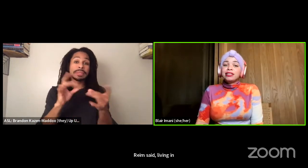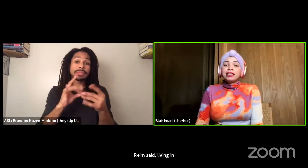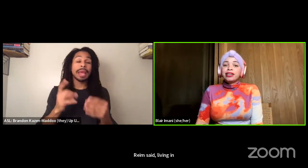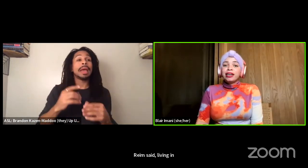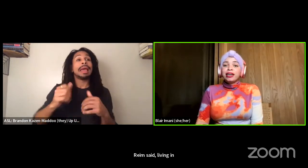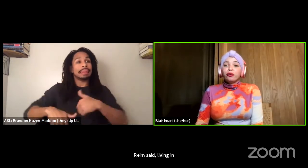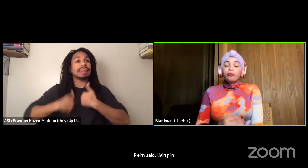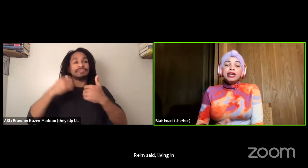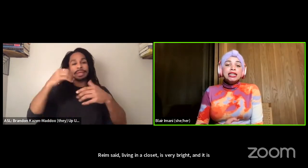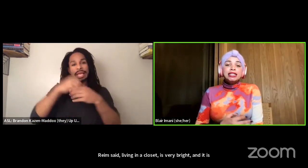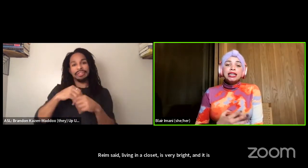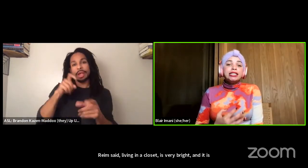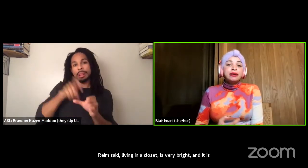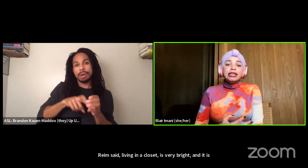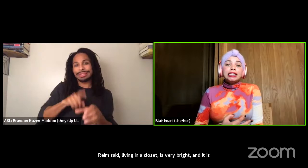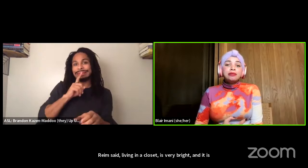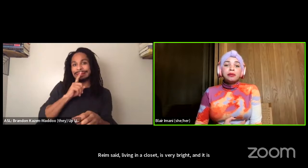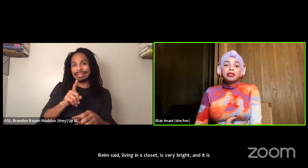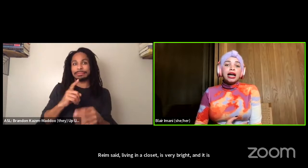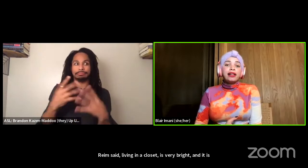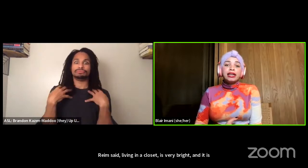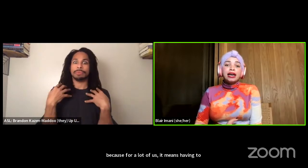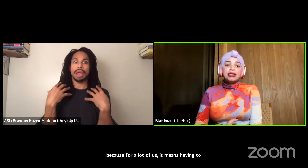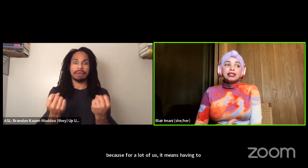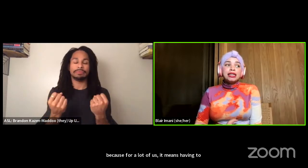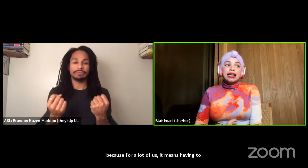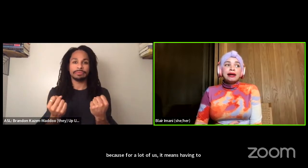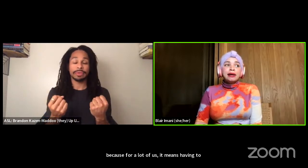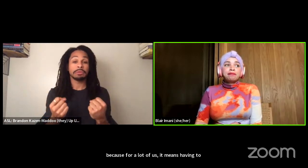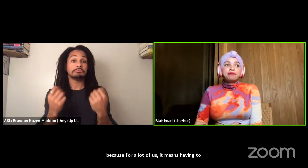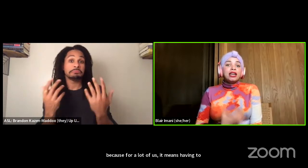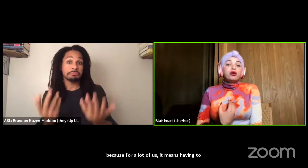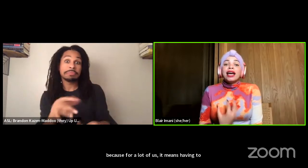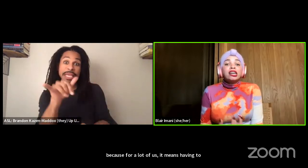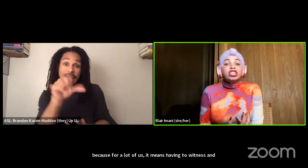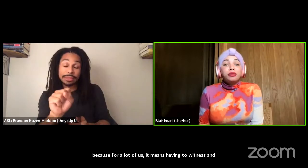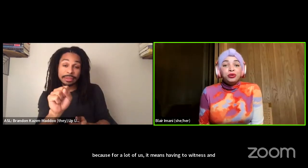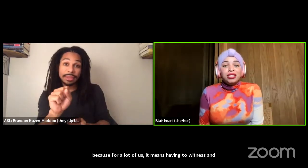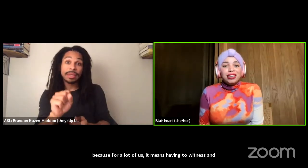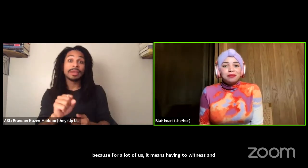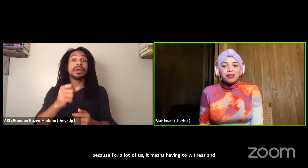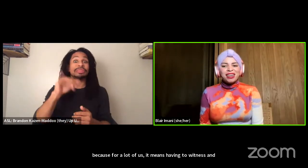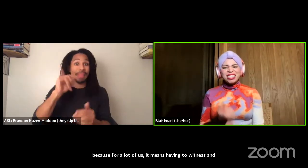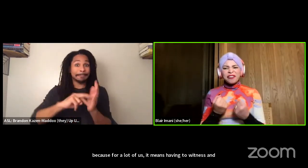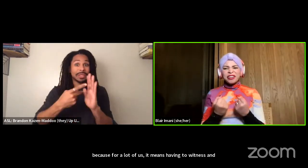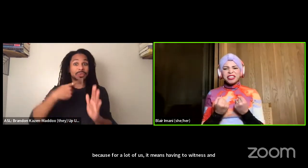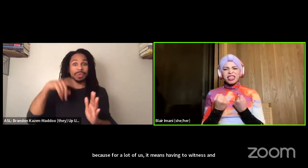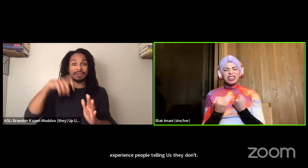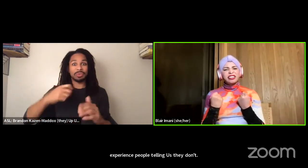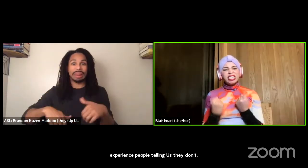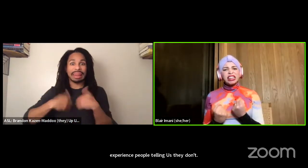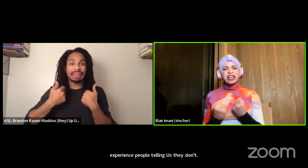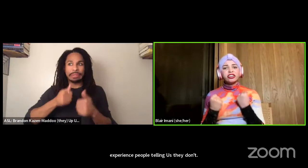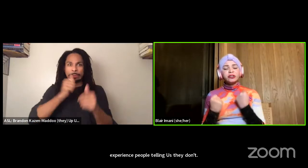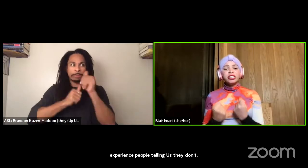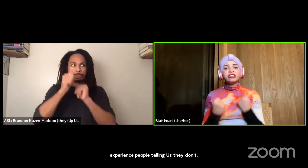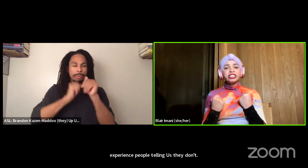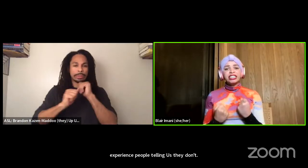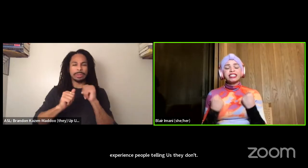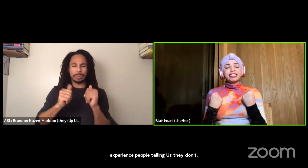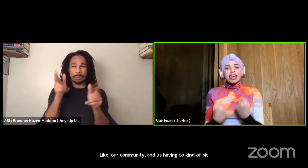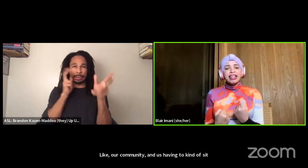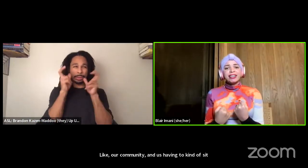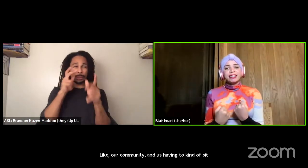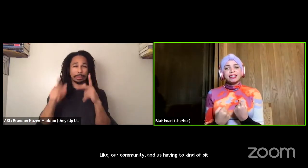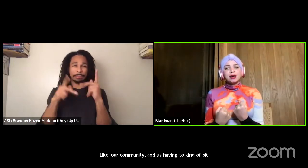it means having to witness and experience people telling us they don't like our community. And us having to kind of sit there and